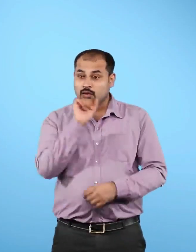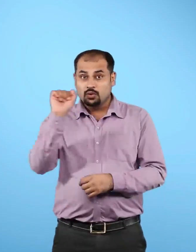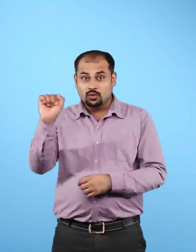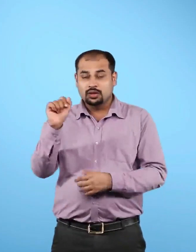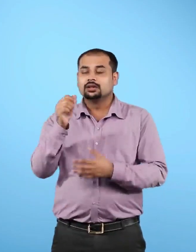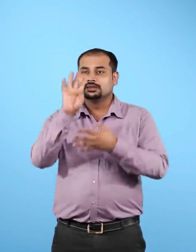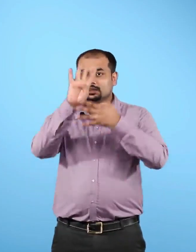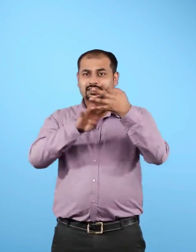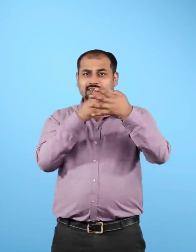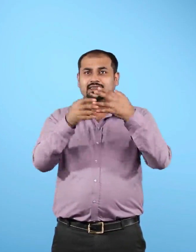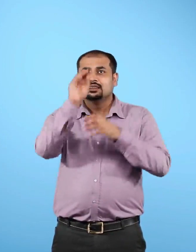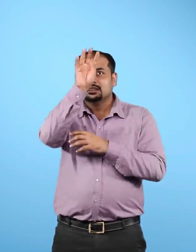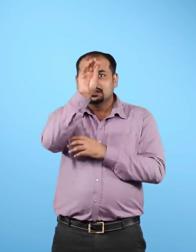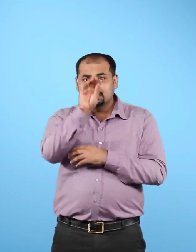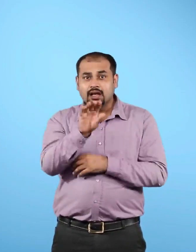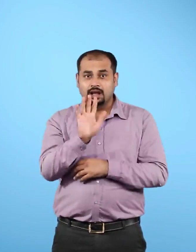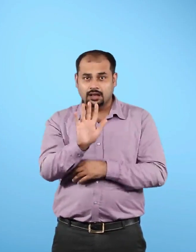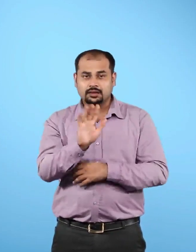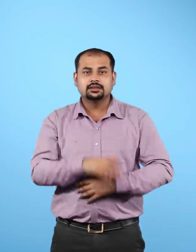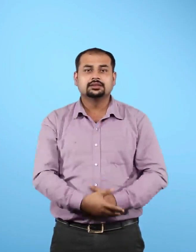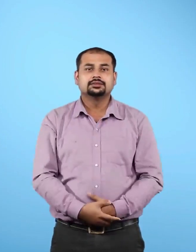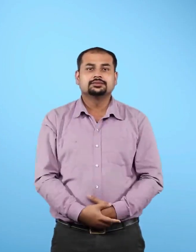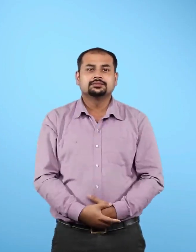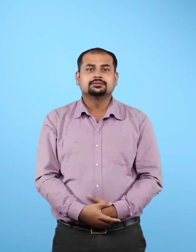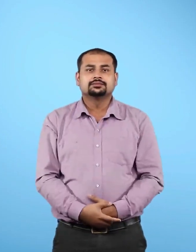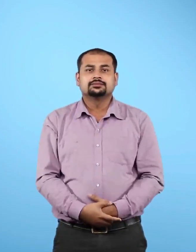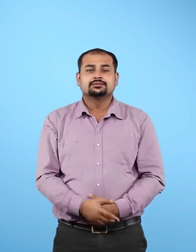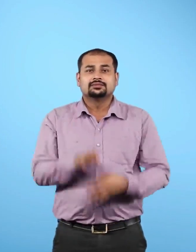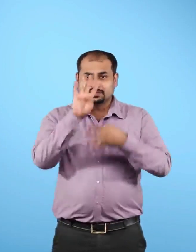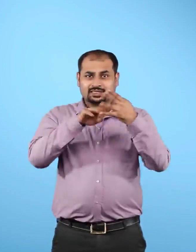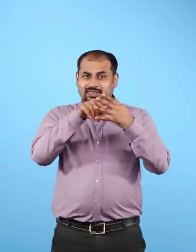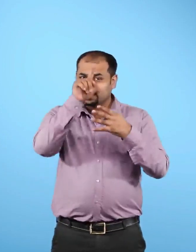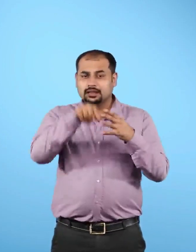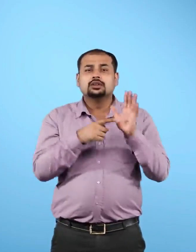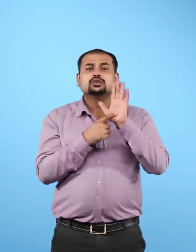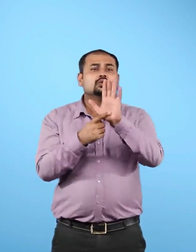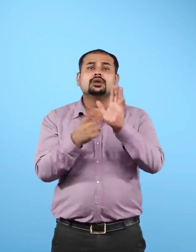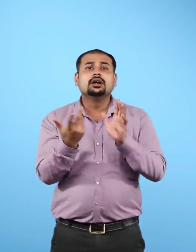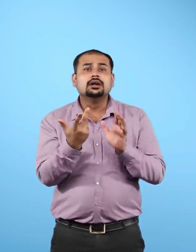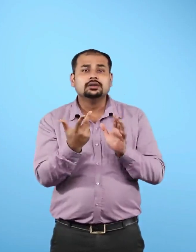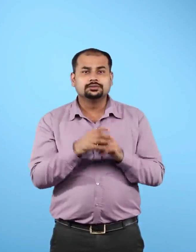how many Indian rupees we can get when we change the money of different countries.